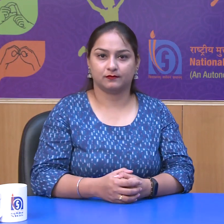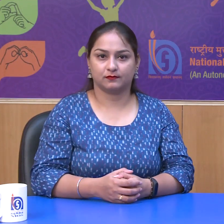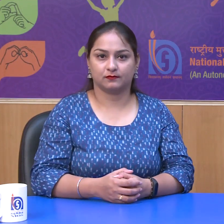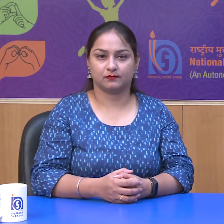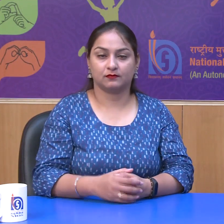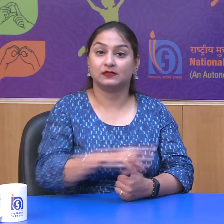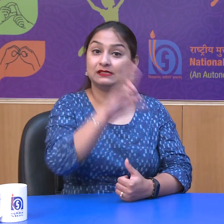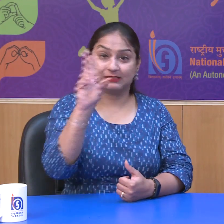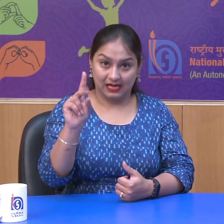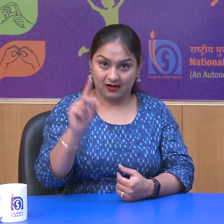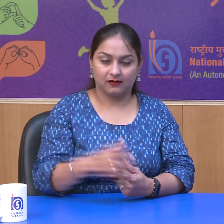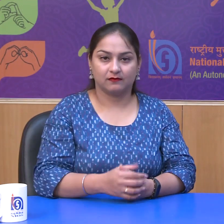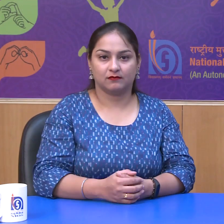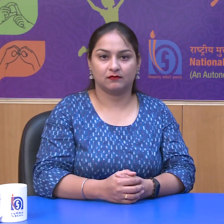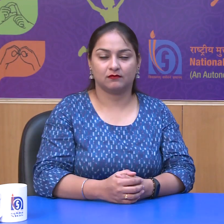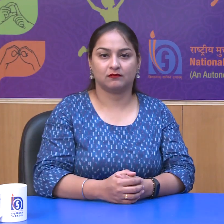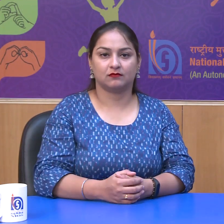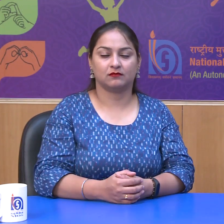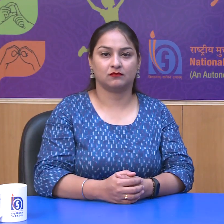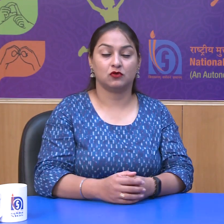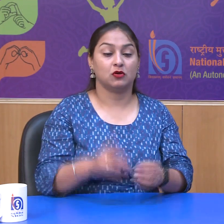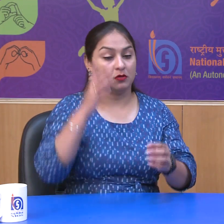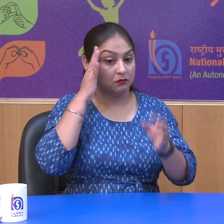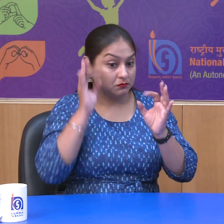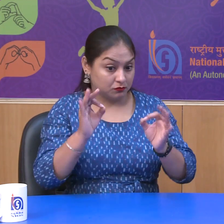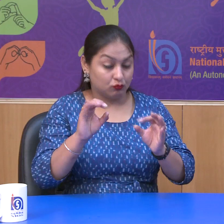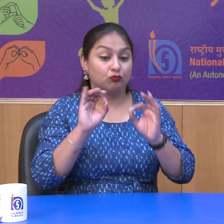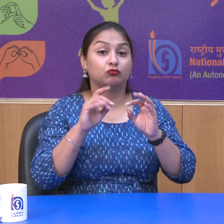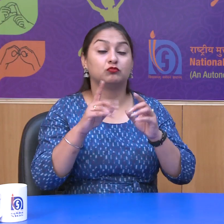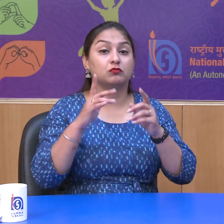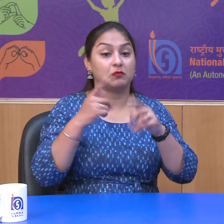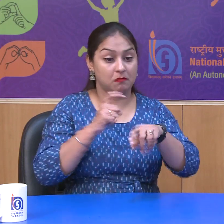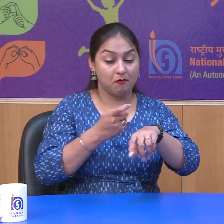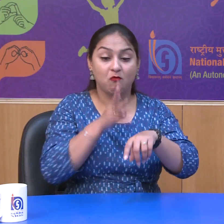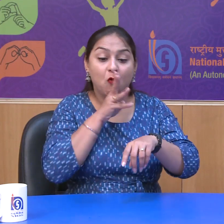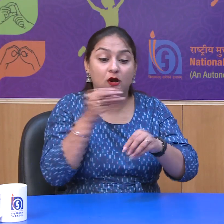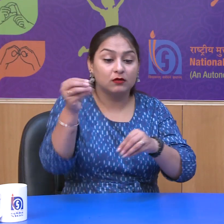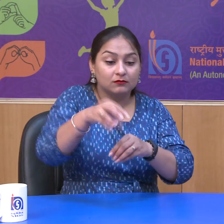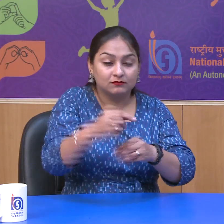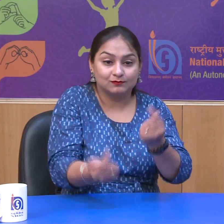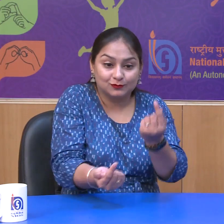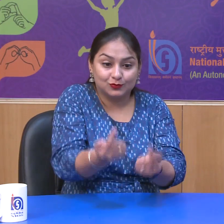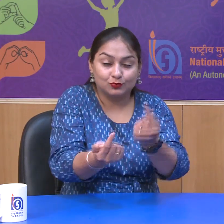The second is adequate and assured supply of water for irrigation.